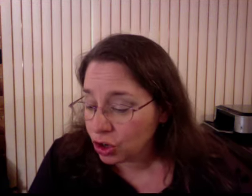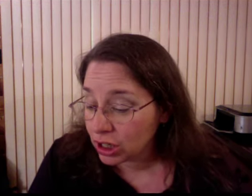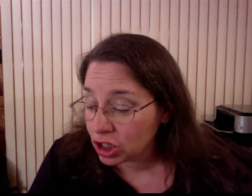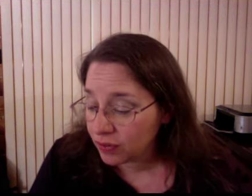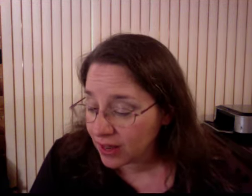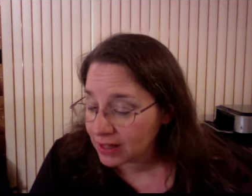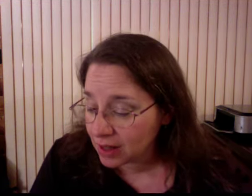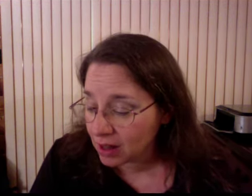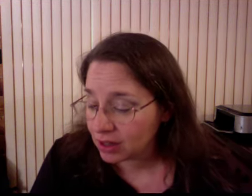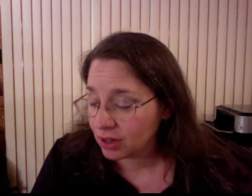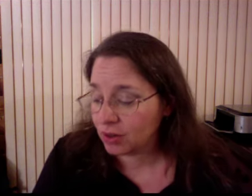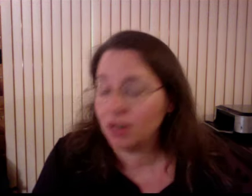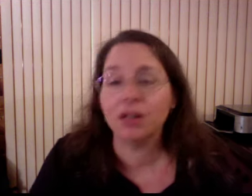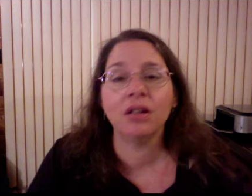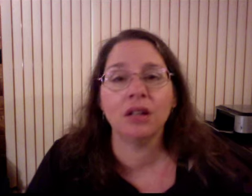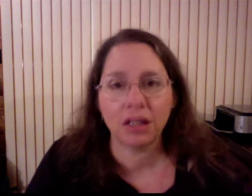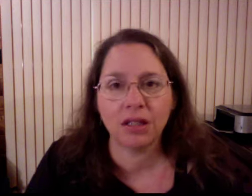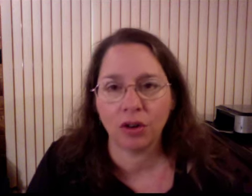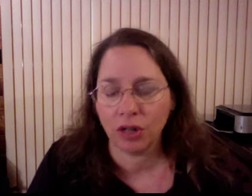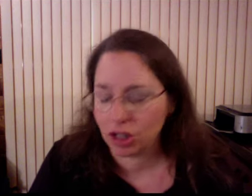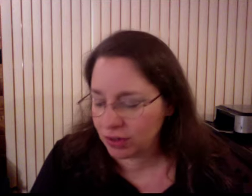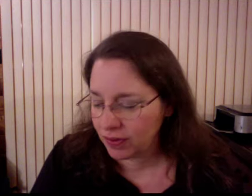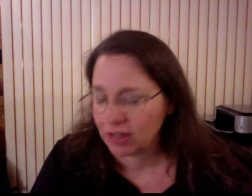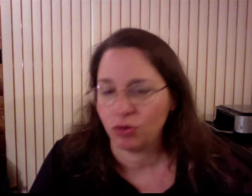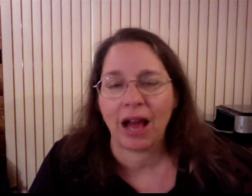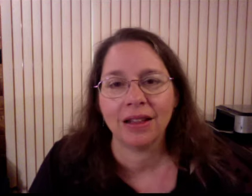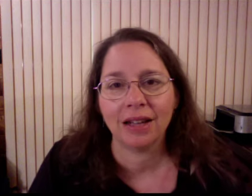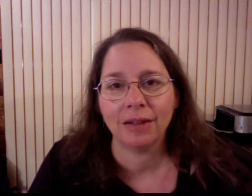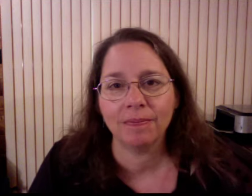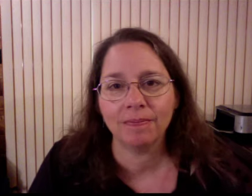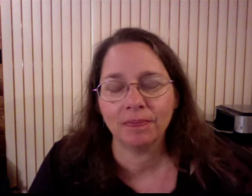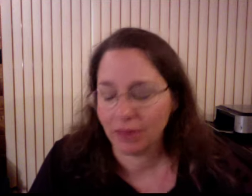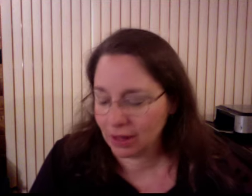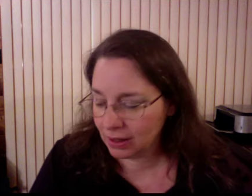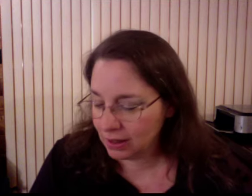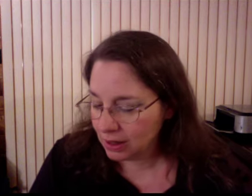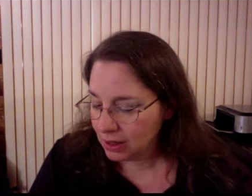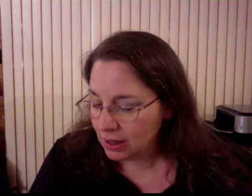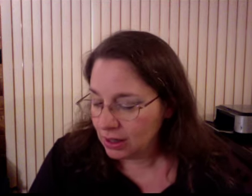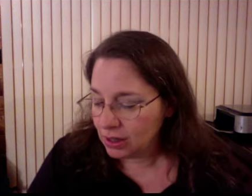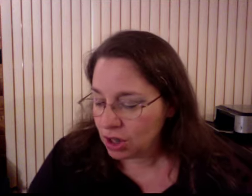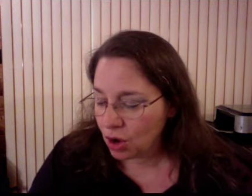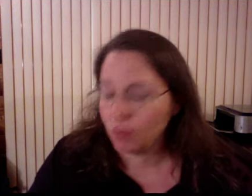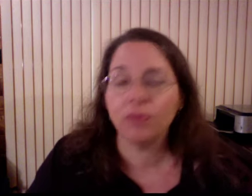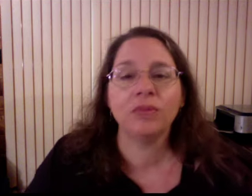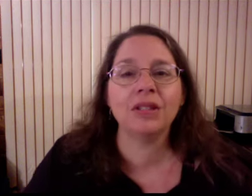to face solitude is the courage to face reality. So,